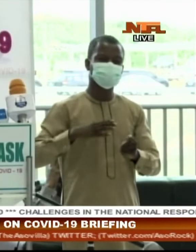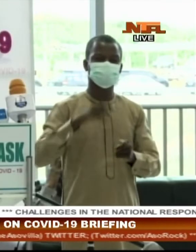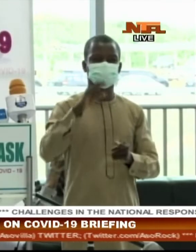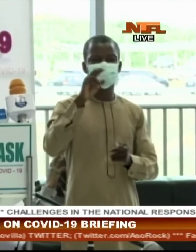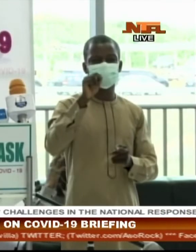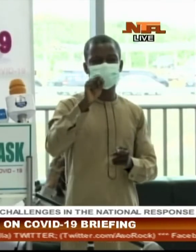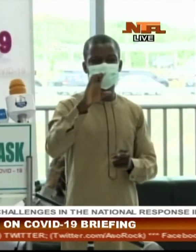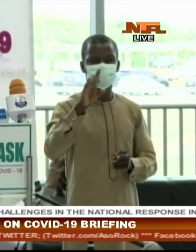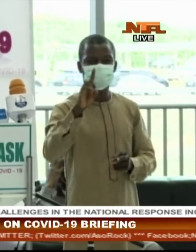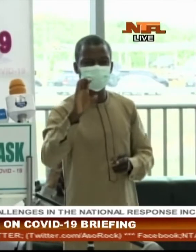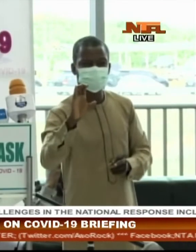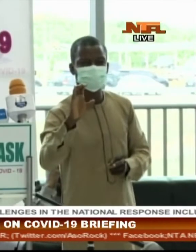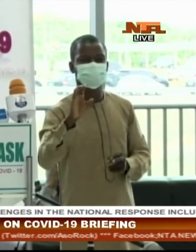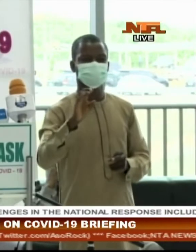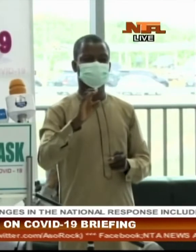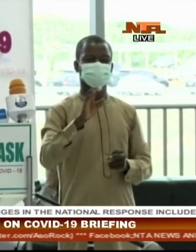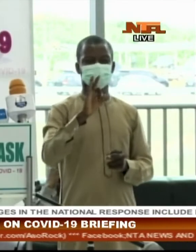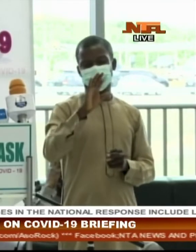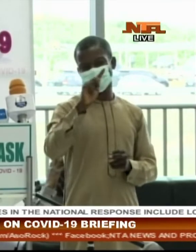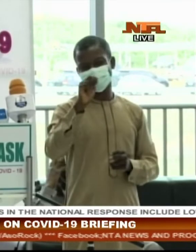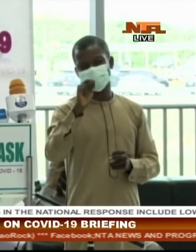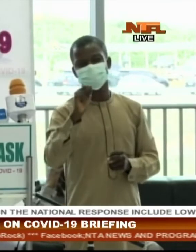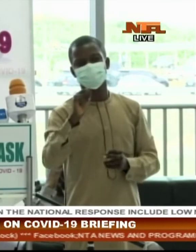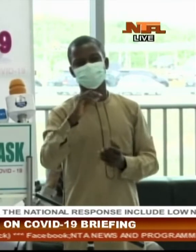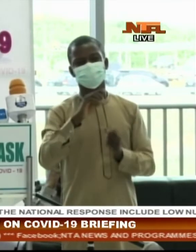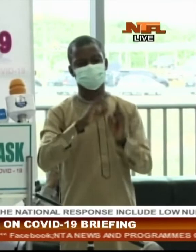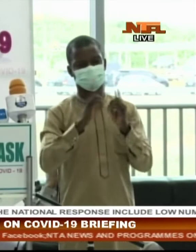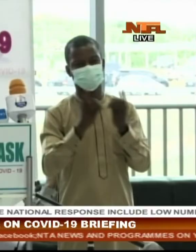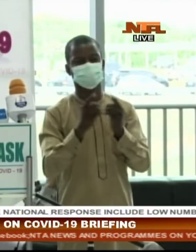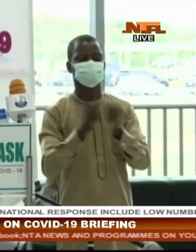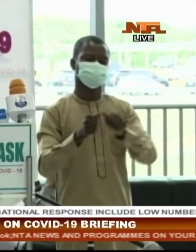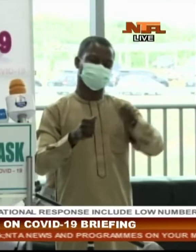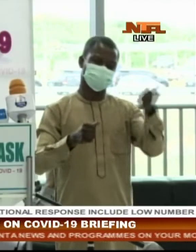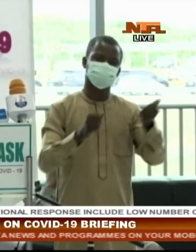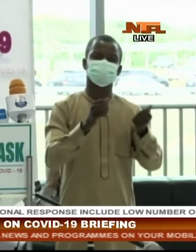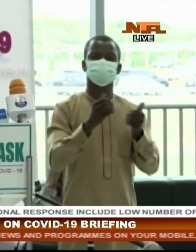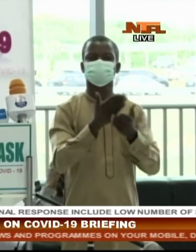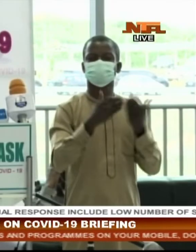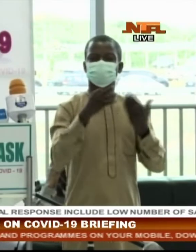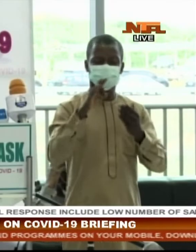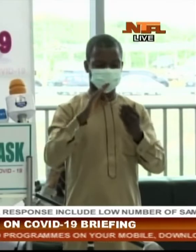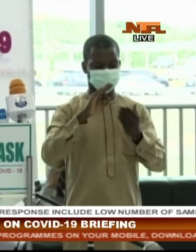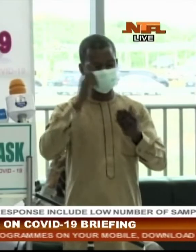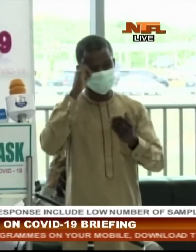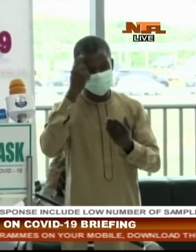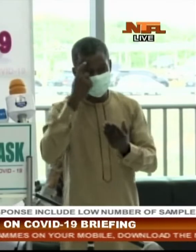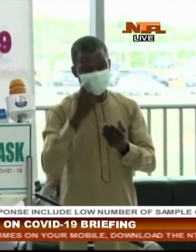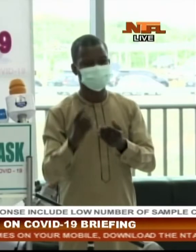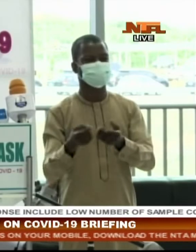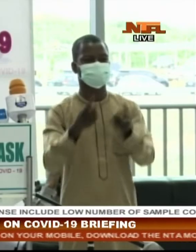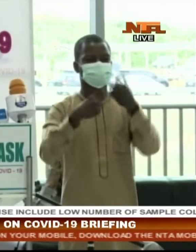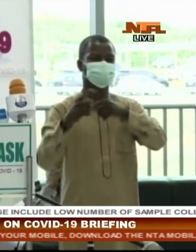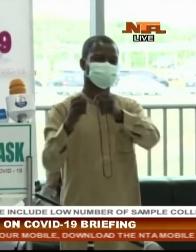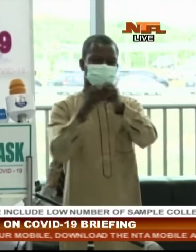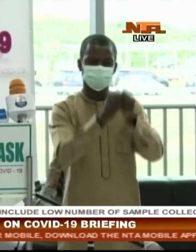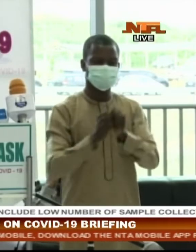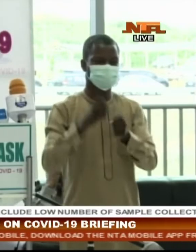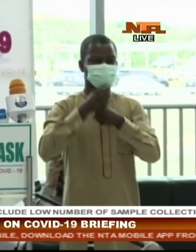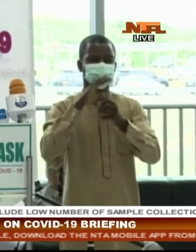the FCT departments, and other parts of government for coming together to make sure this process is